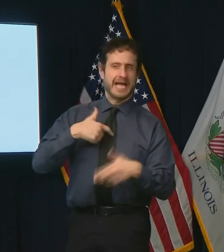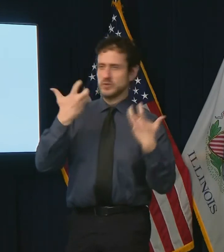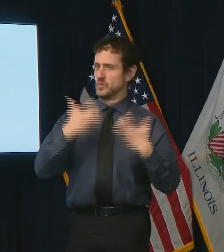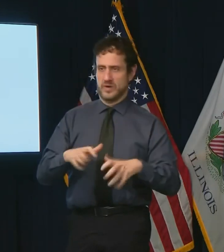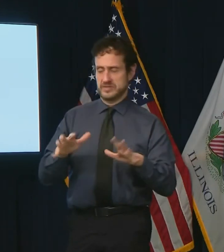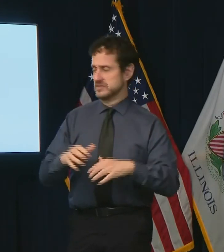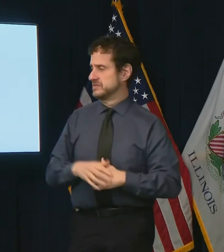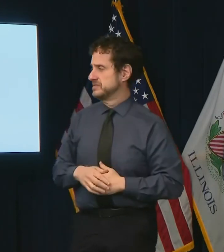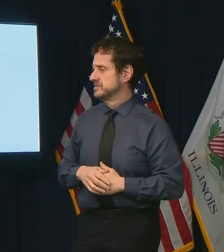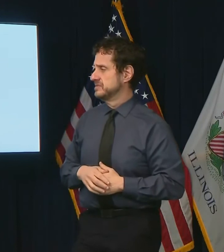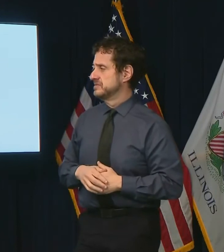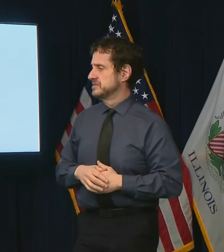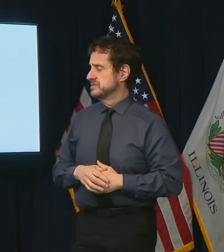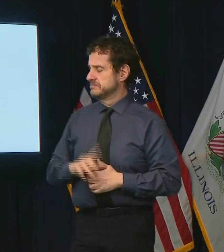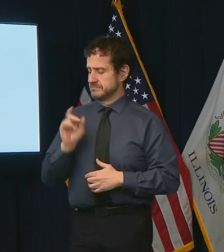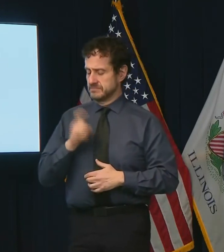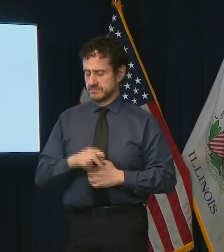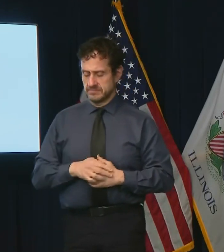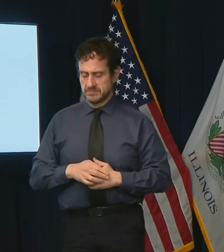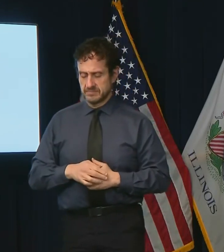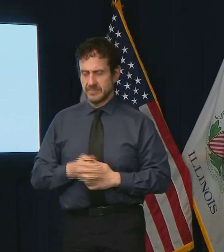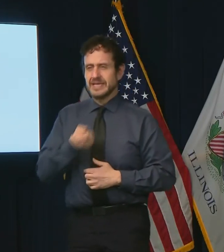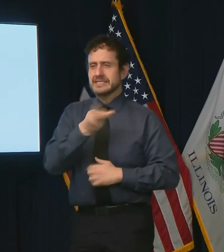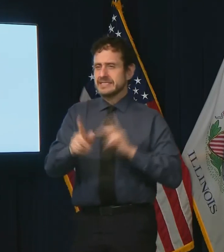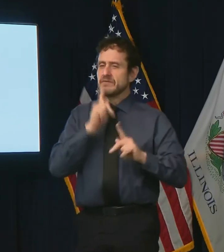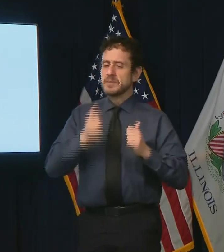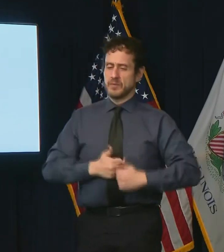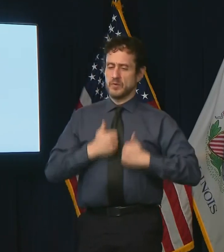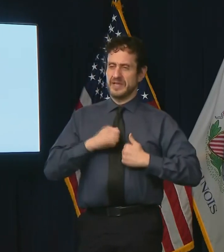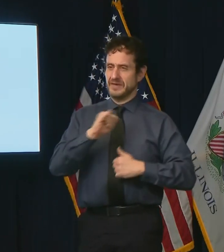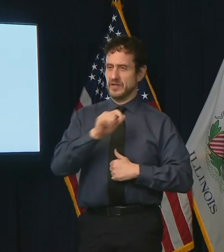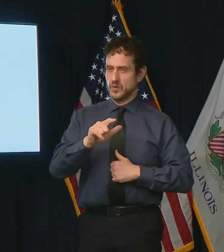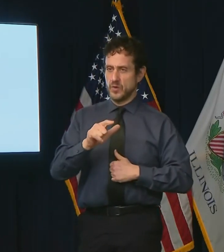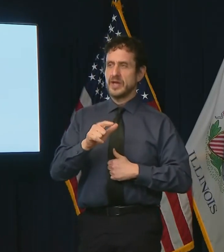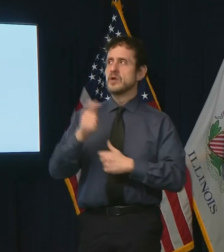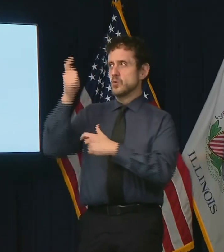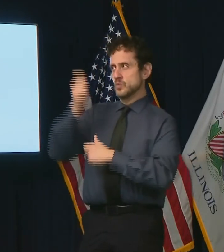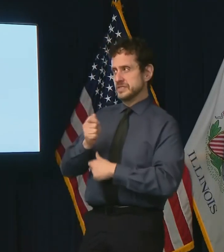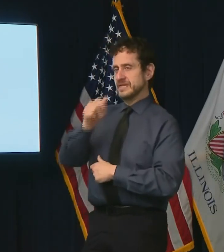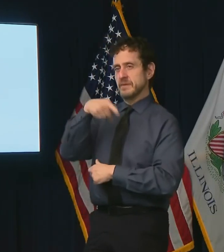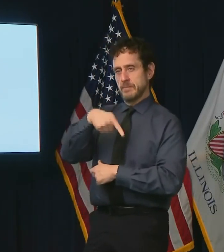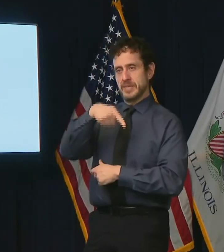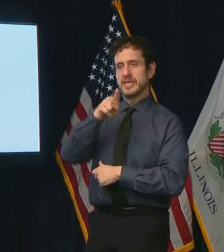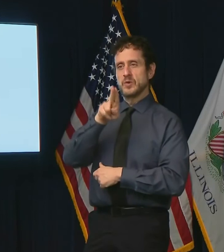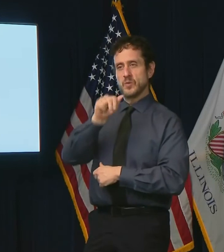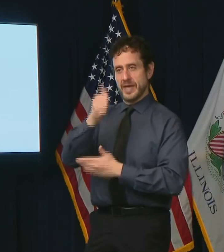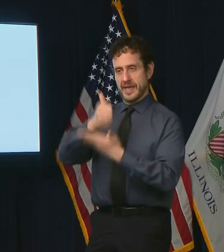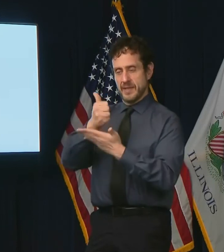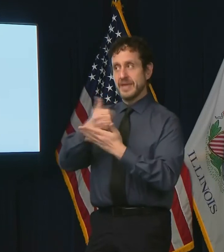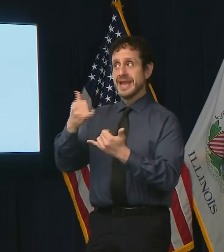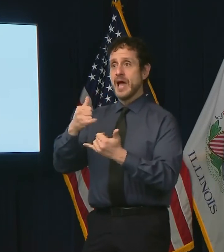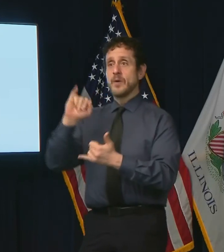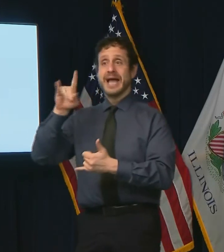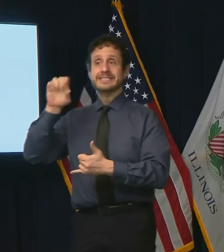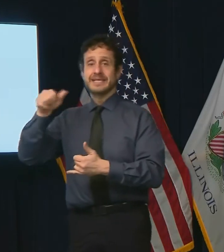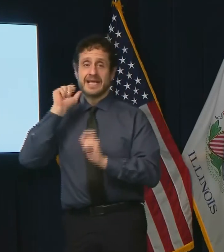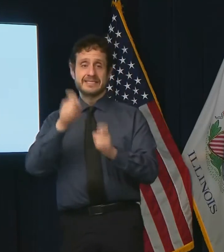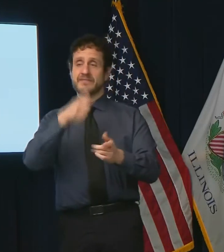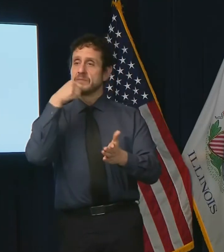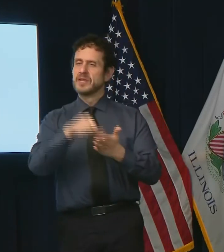Stratton at WREX in Rockford. A number of Illinois residents who received PUA assistance have now received letters from IDES saying